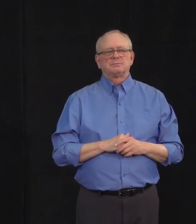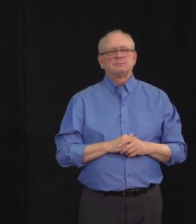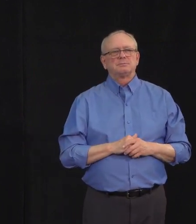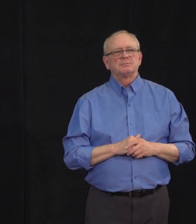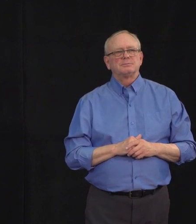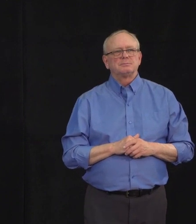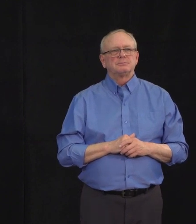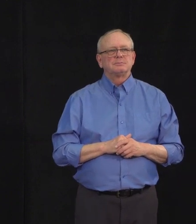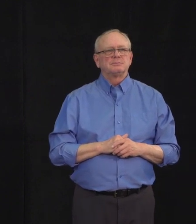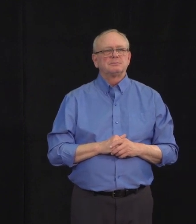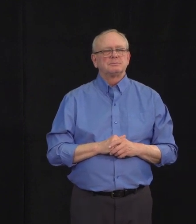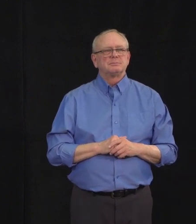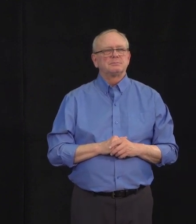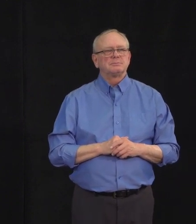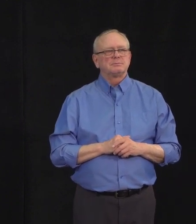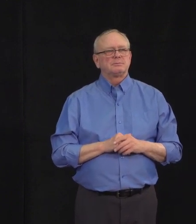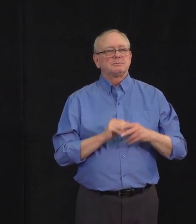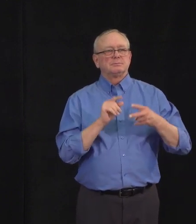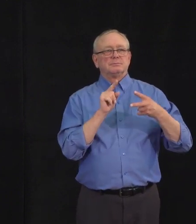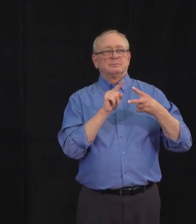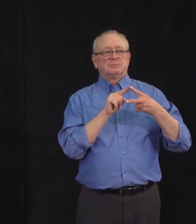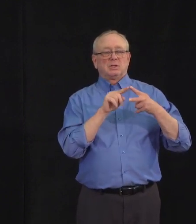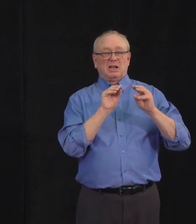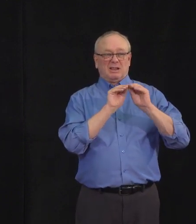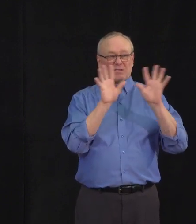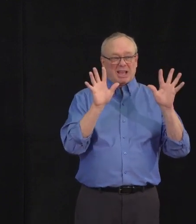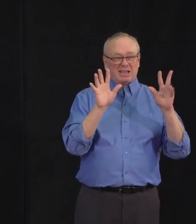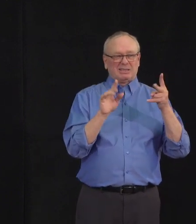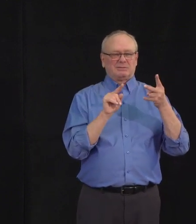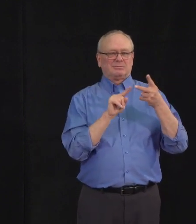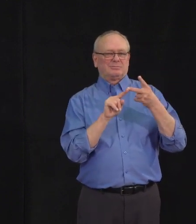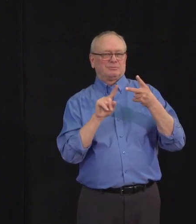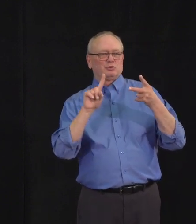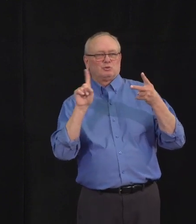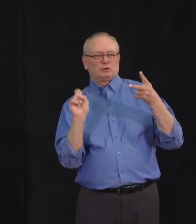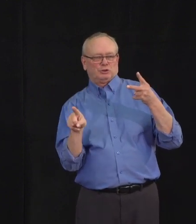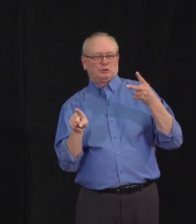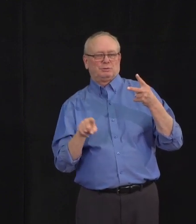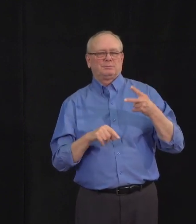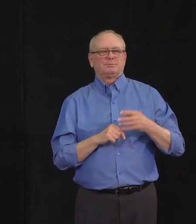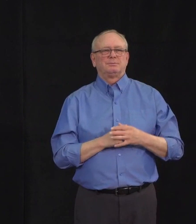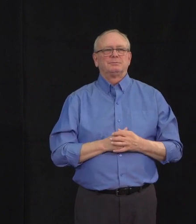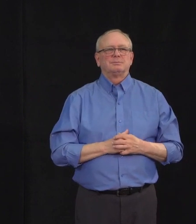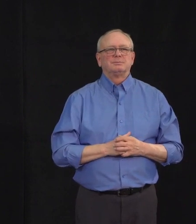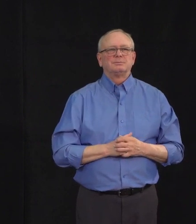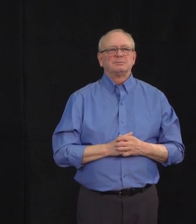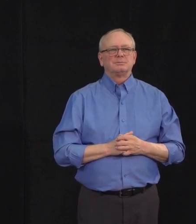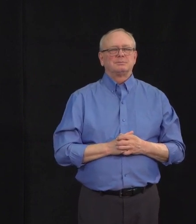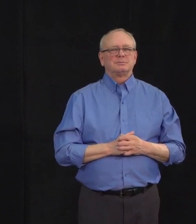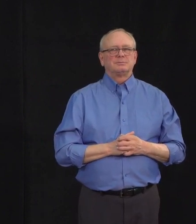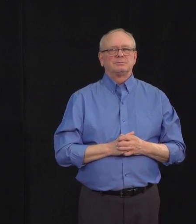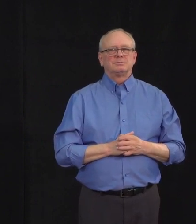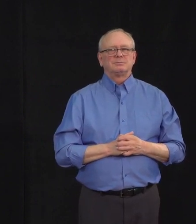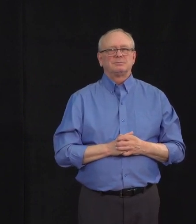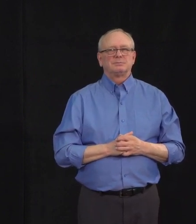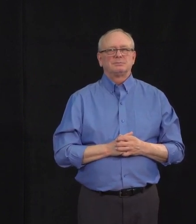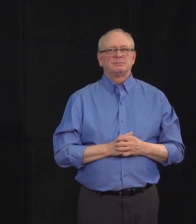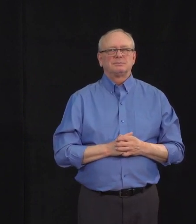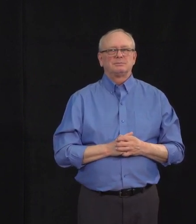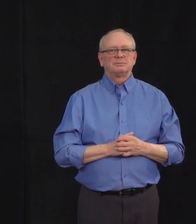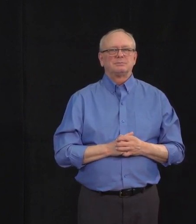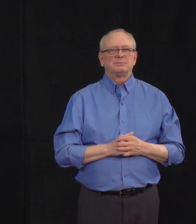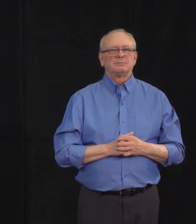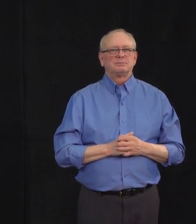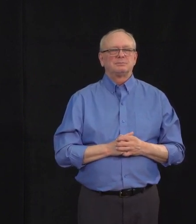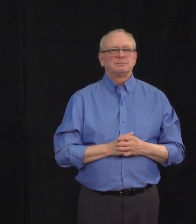Point of clarification, ahead, and then I do have a question. Oh, sorry. Hi, Dr. Hinshaw. Yeah, go ahead. Okay. I just want to start with a point of clarification, and then I